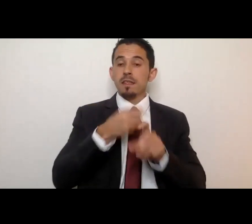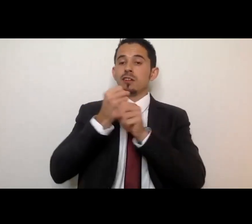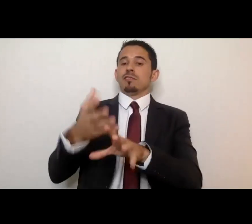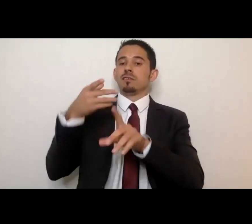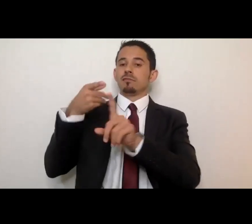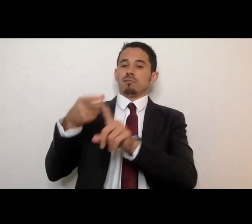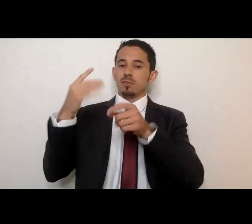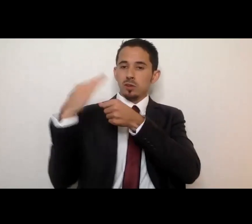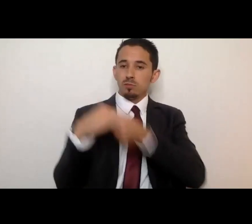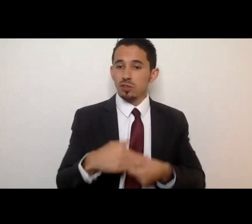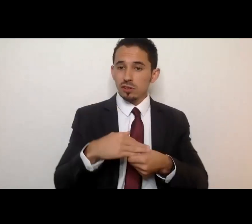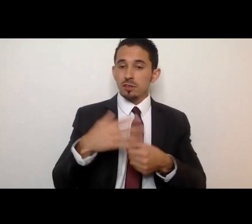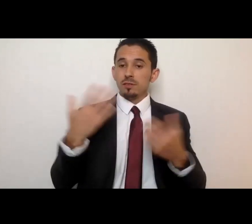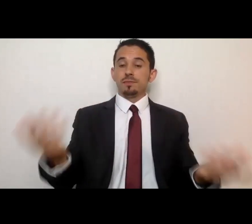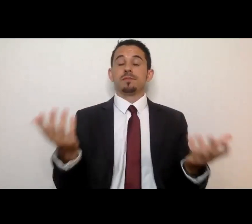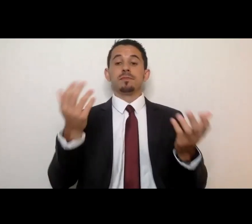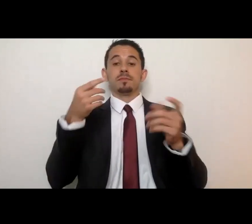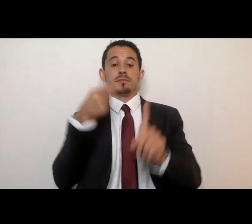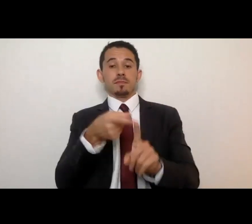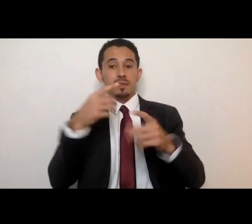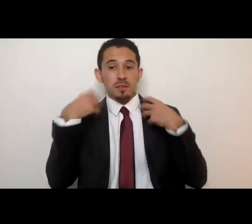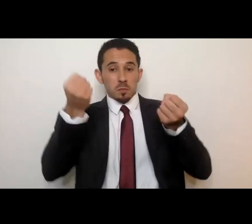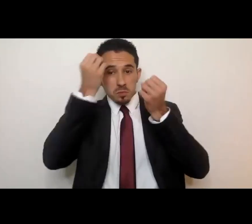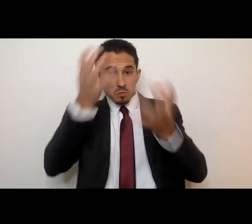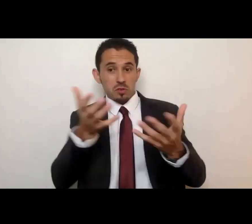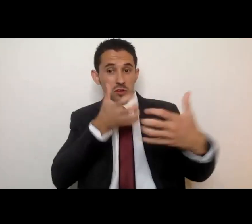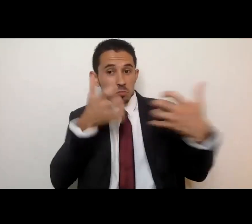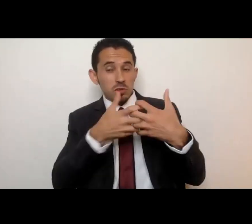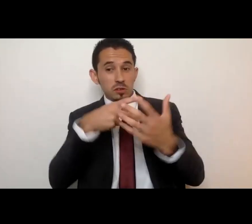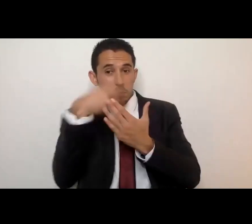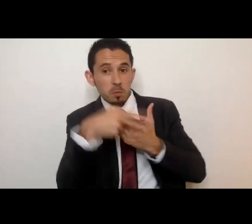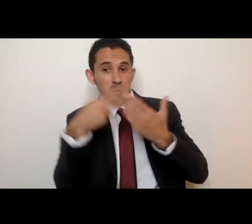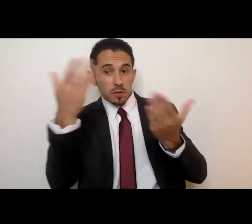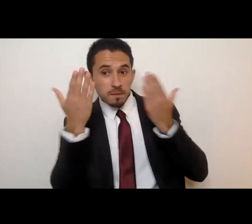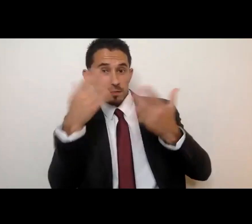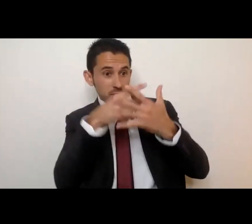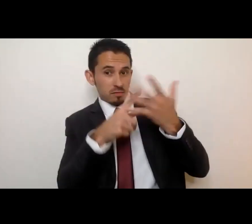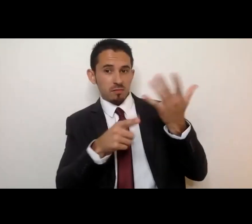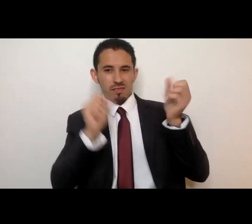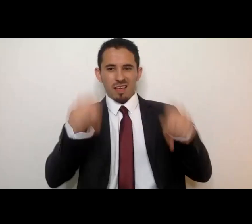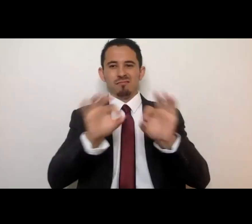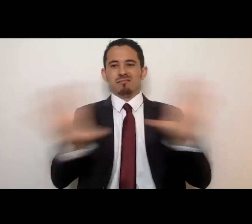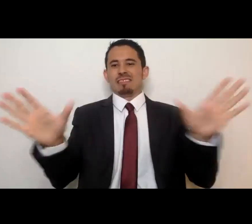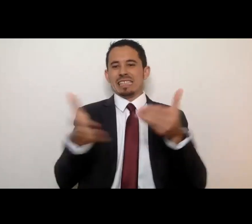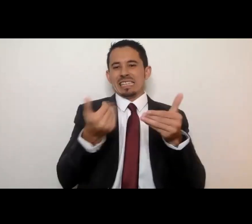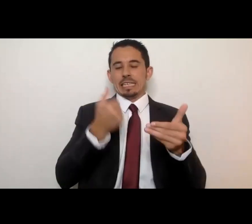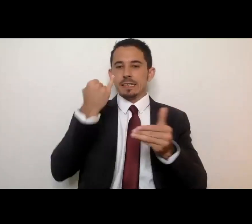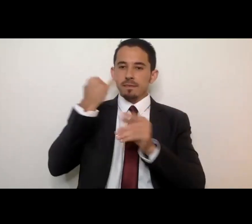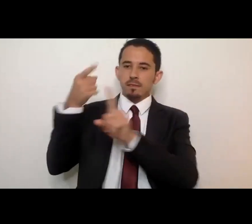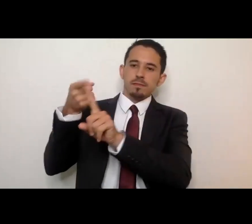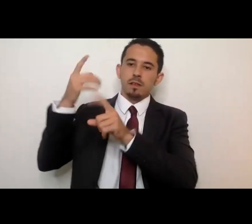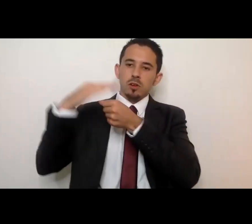life. This stigma causes this systemic oppression, and coming up with health programs